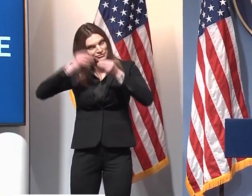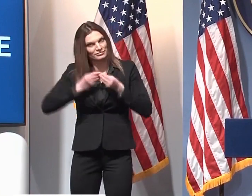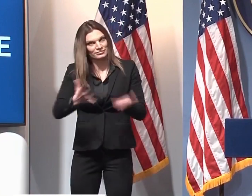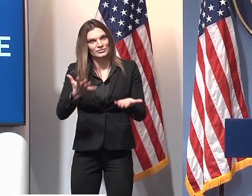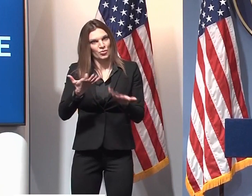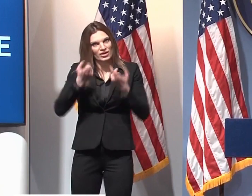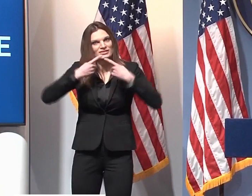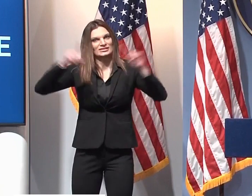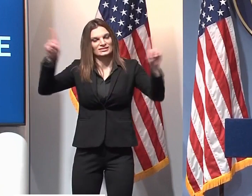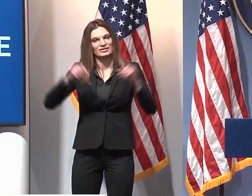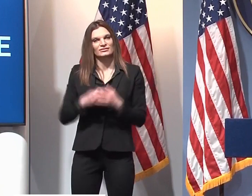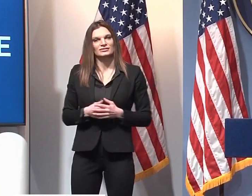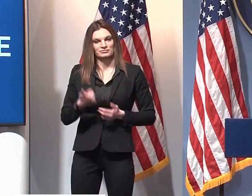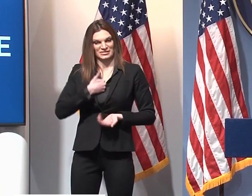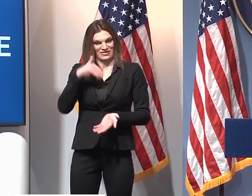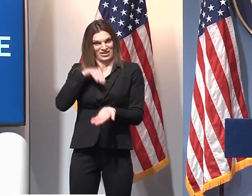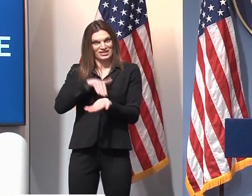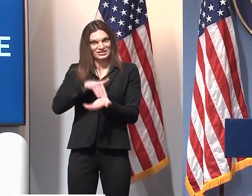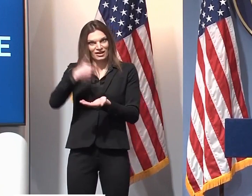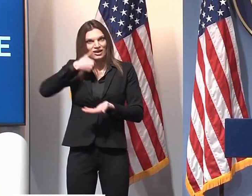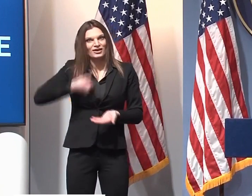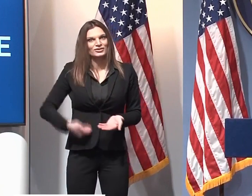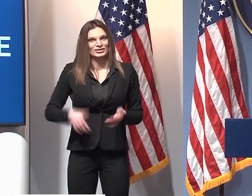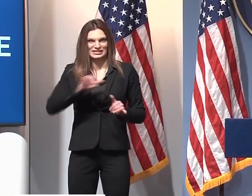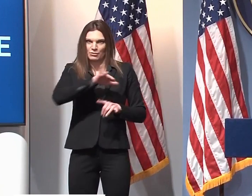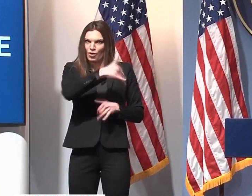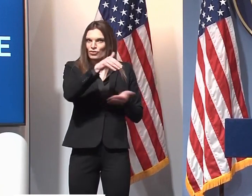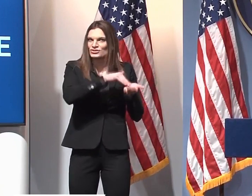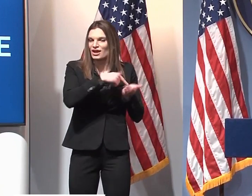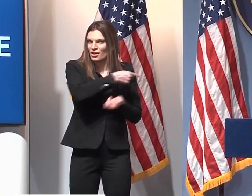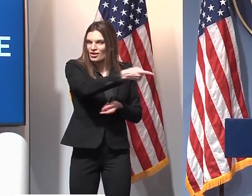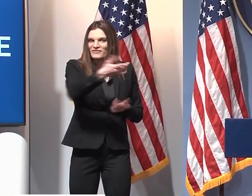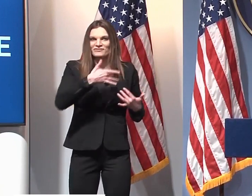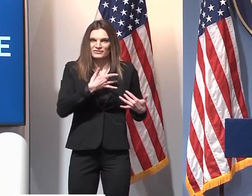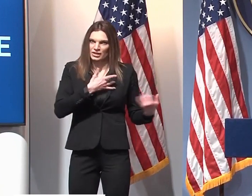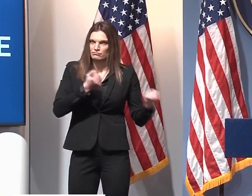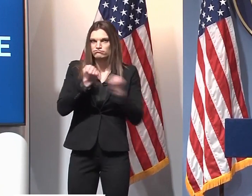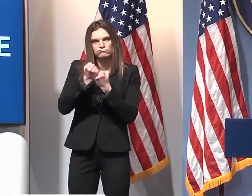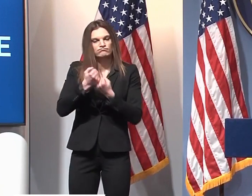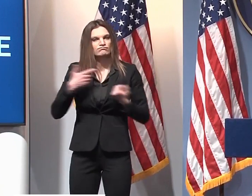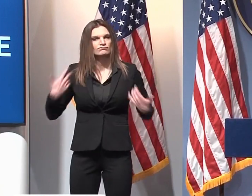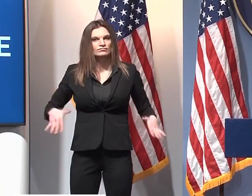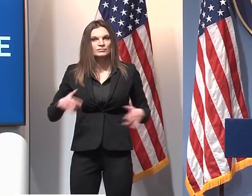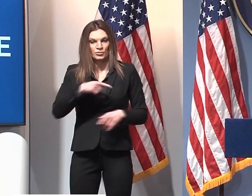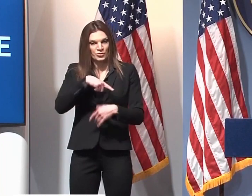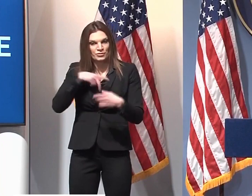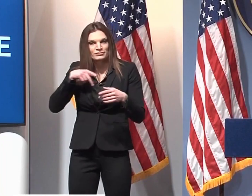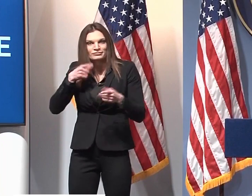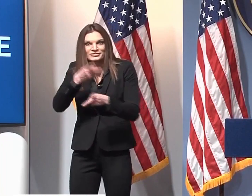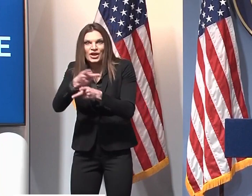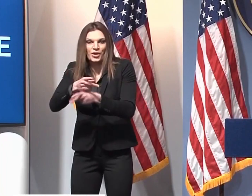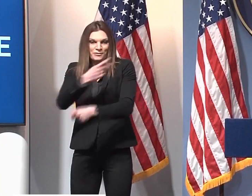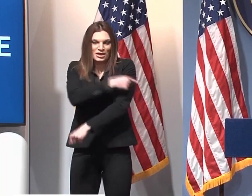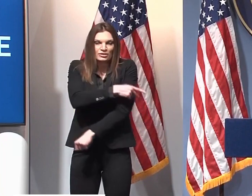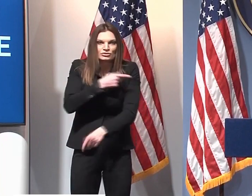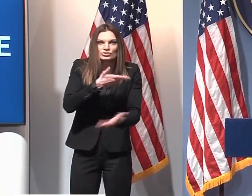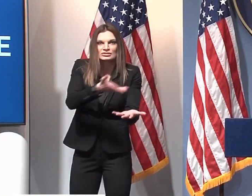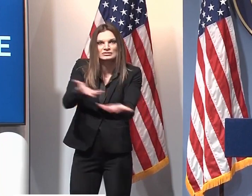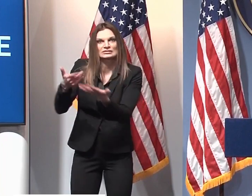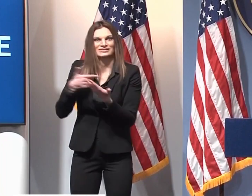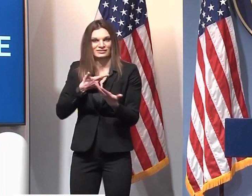our politicians in Lansing to recognize that the patients we see and care for every day are begging for